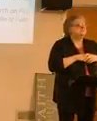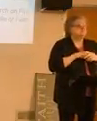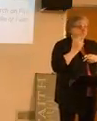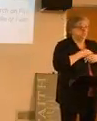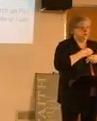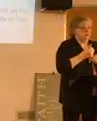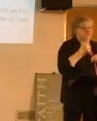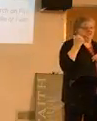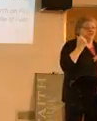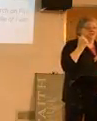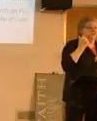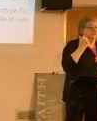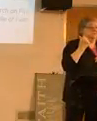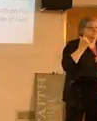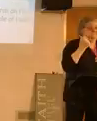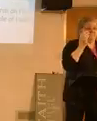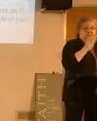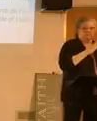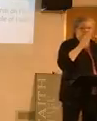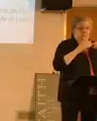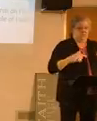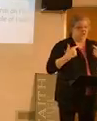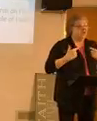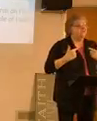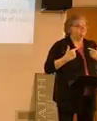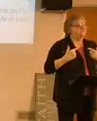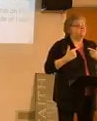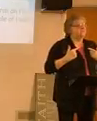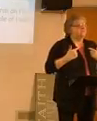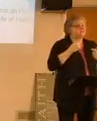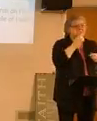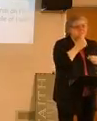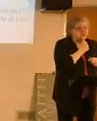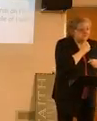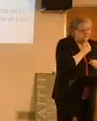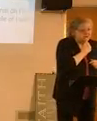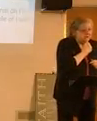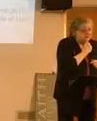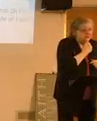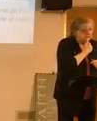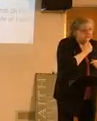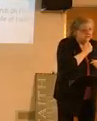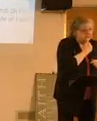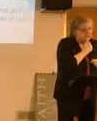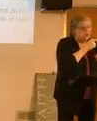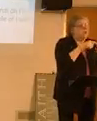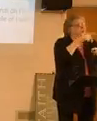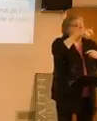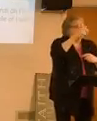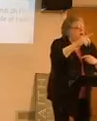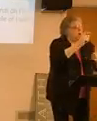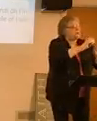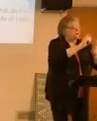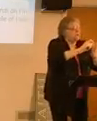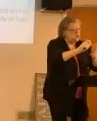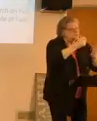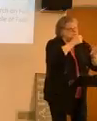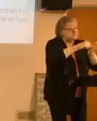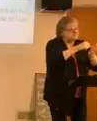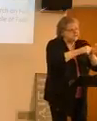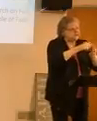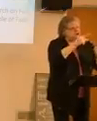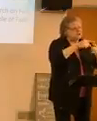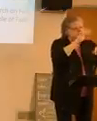rejection, trouble in our life, to suffering? Most likely when Paul wrote this letter to